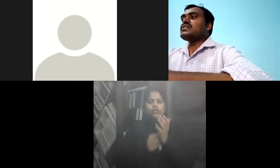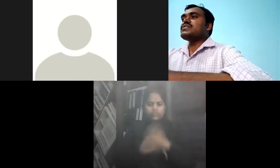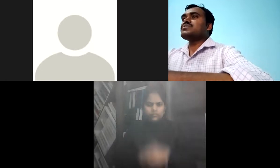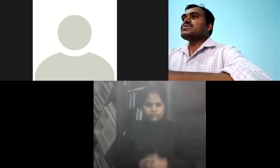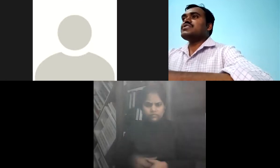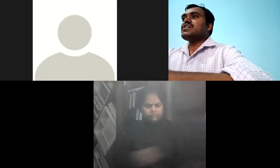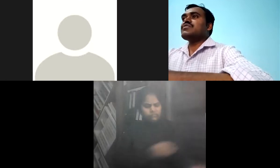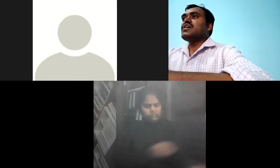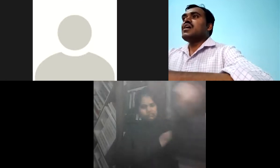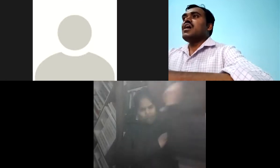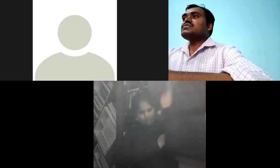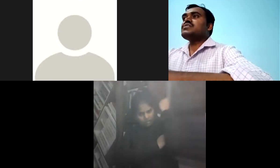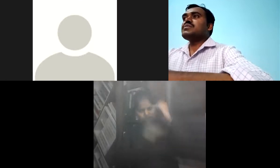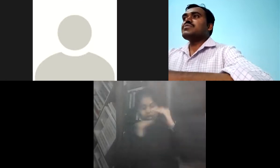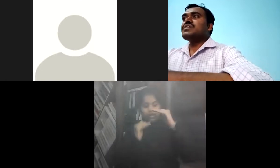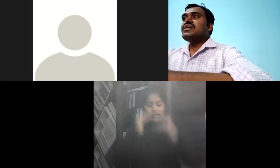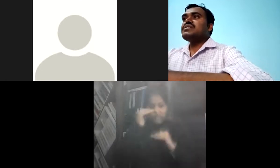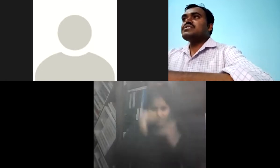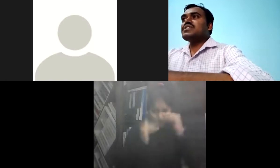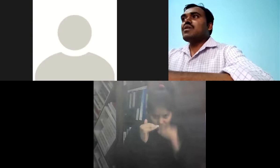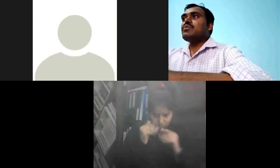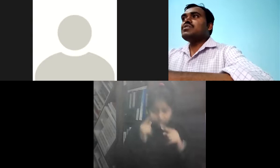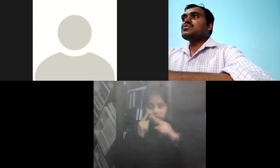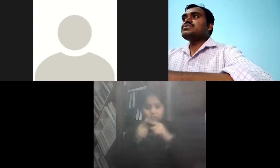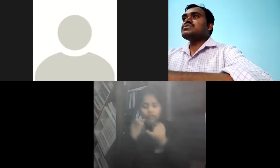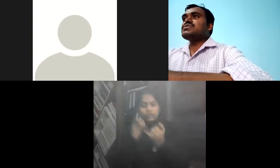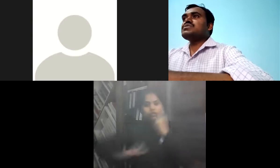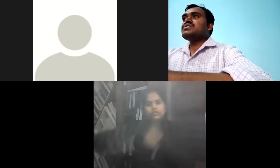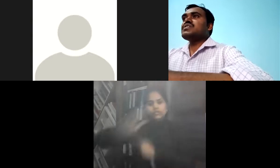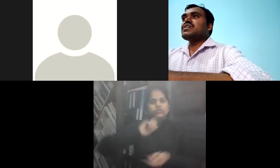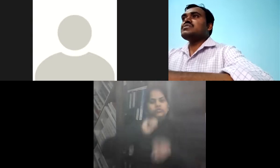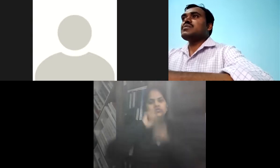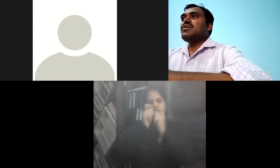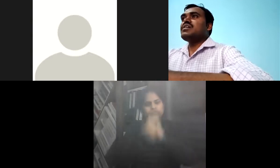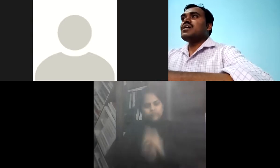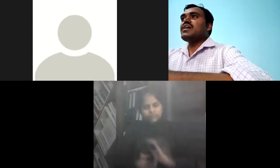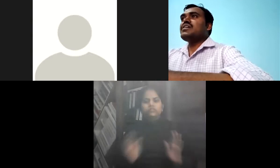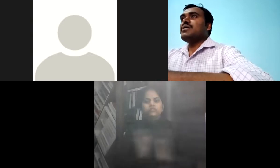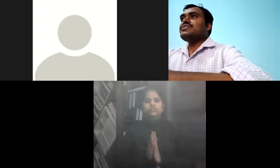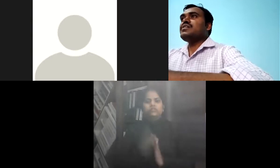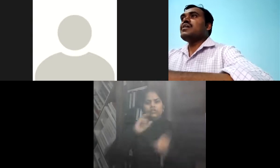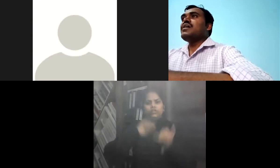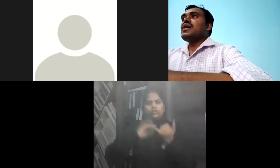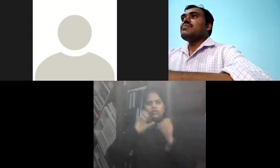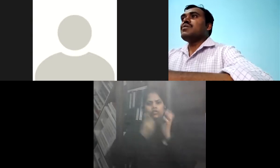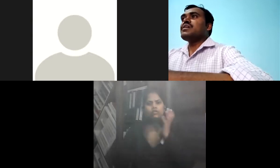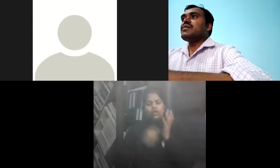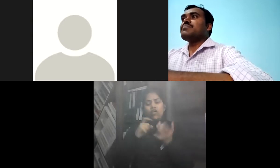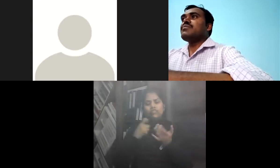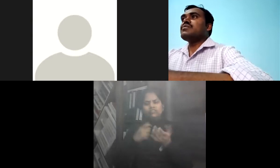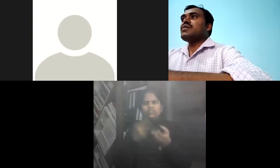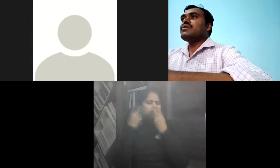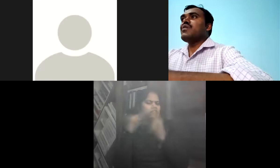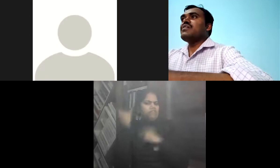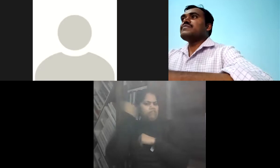inequality, and social change. Oscar, a protagonist in the novel, shows his resistance against a political ideology and political